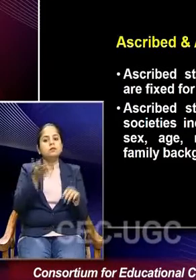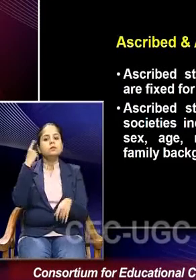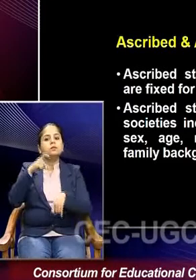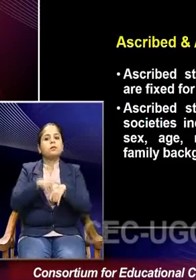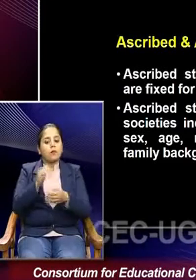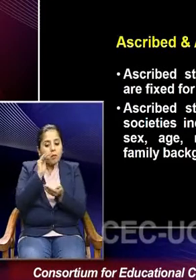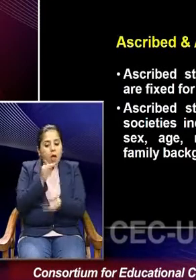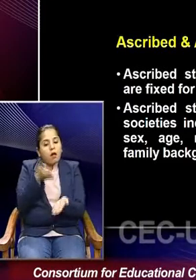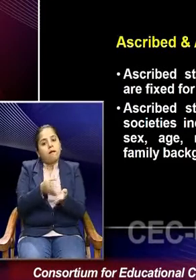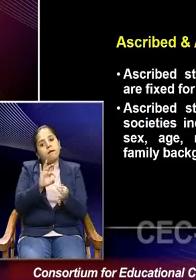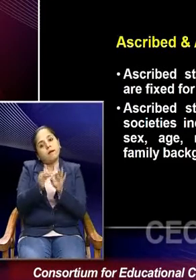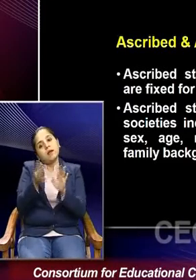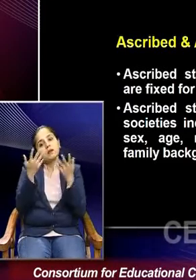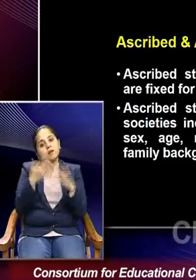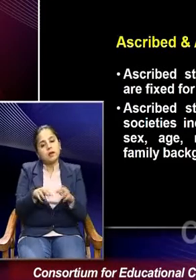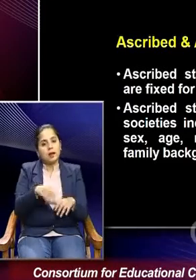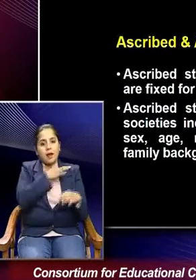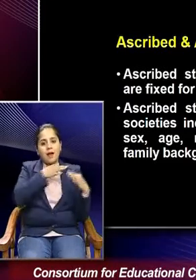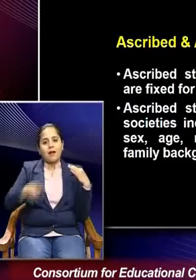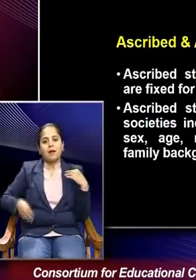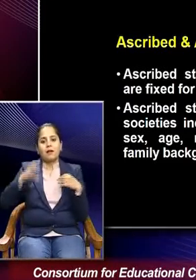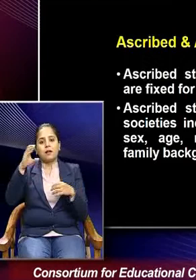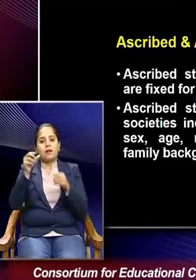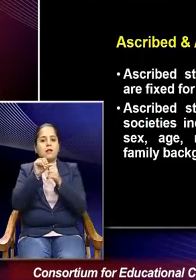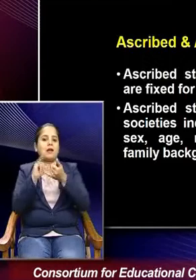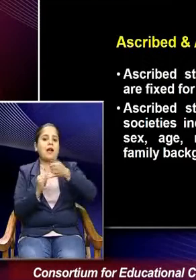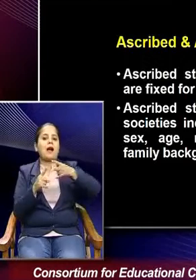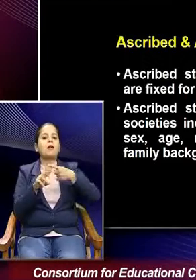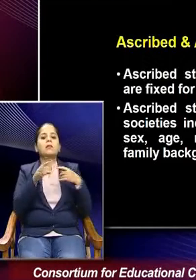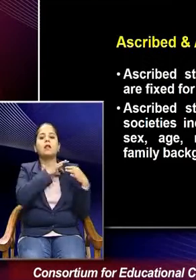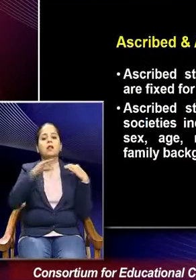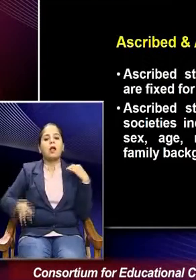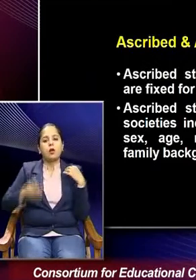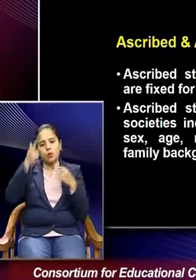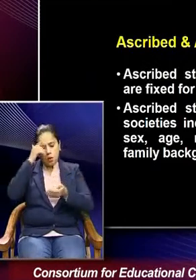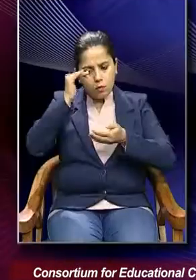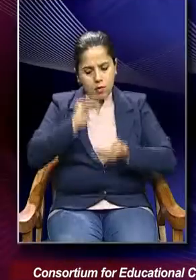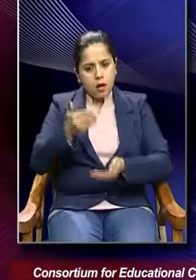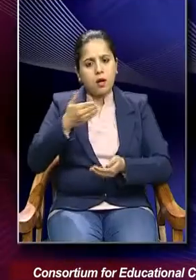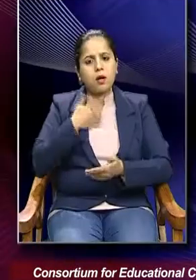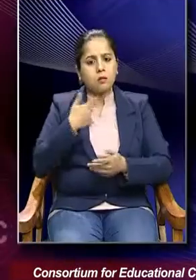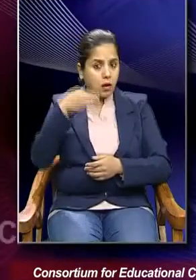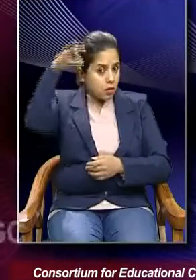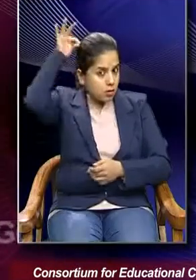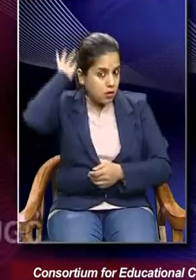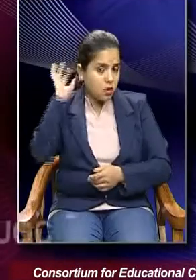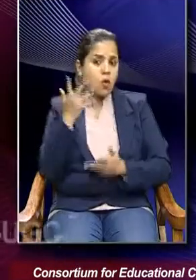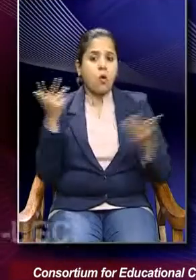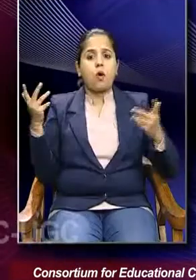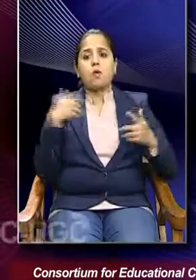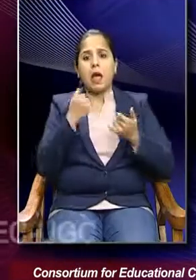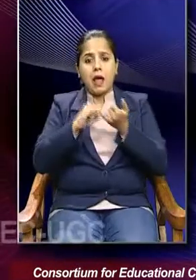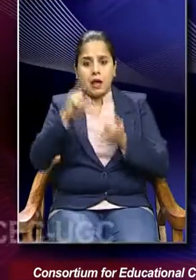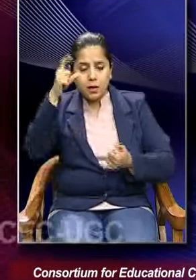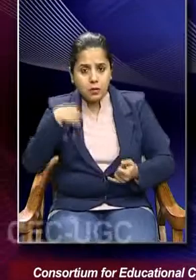of birth. So, the caste is ascribed status. You know at the birth that you are a Brahmin or a Shudra or a